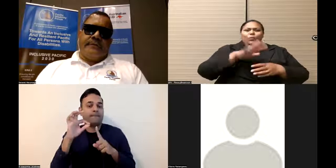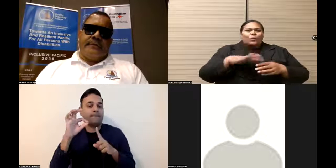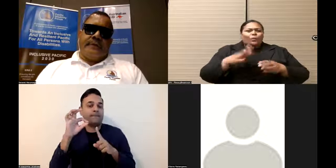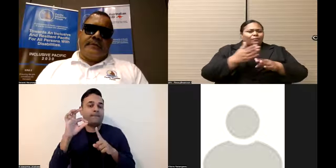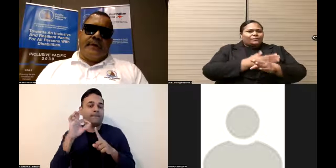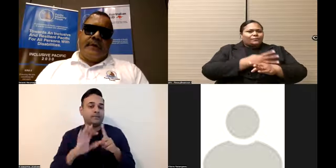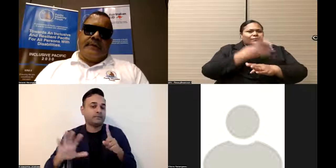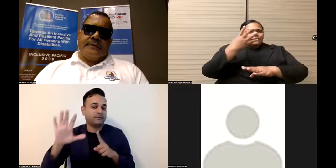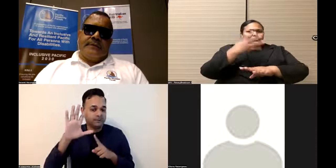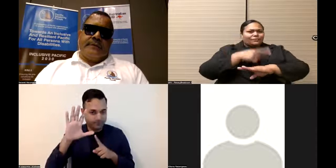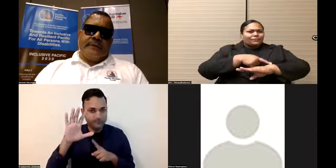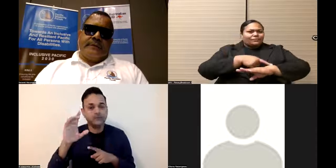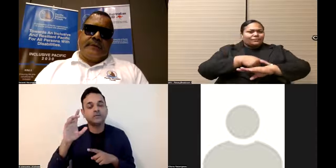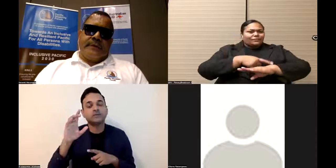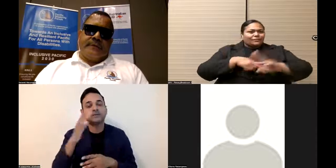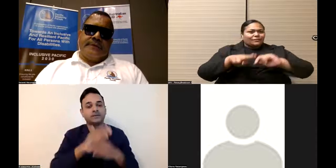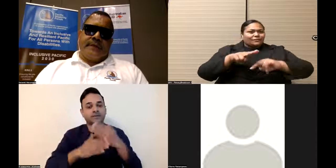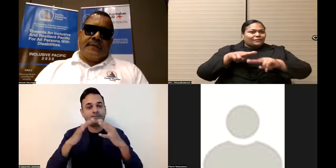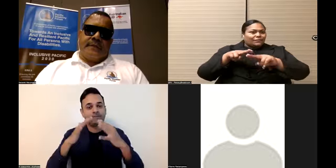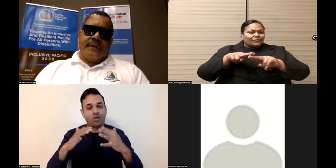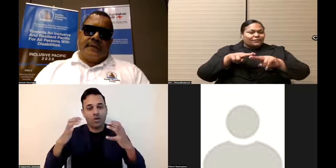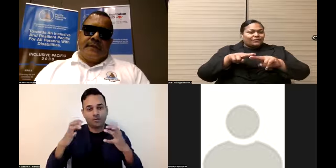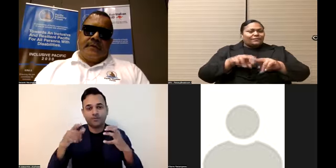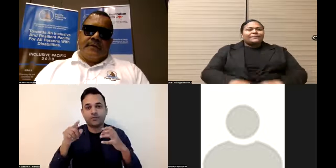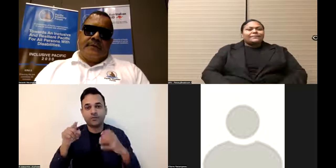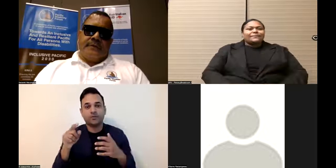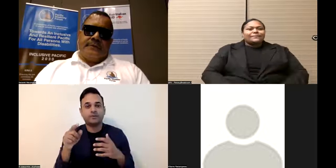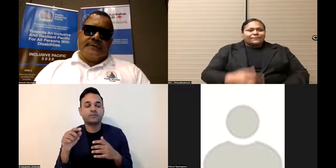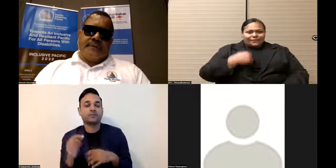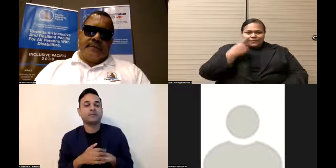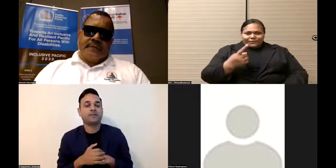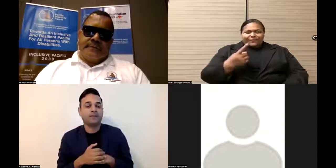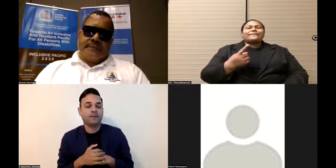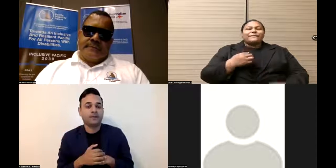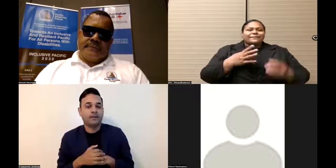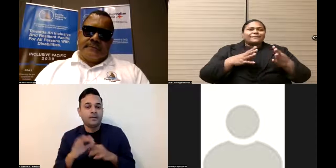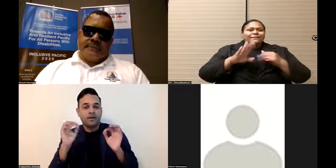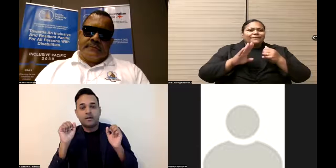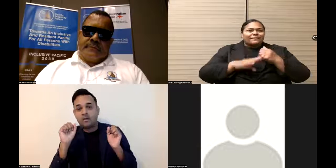to all of you. But now I will turn over to co-chair Latoa. The floor is yours, sir.